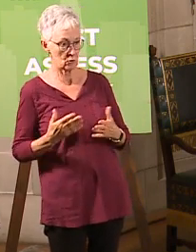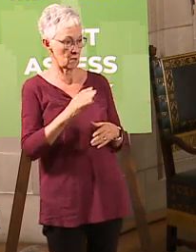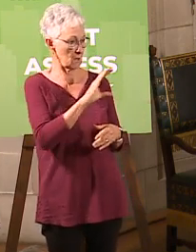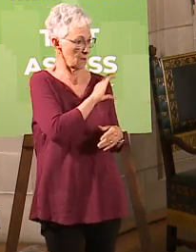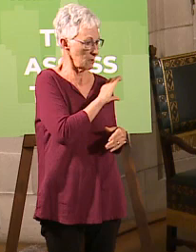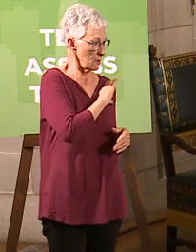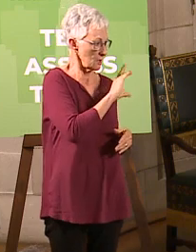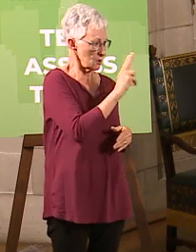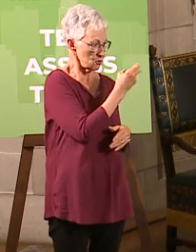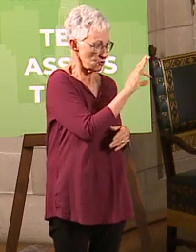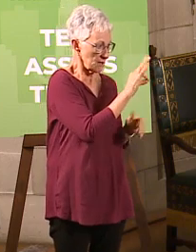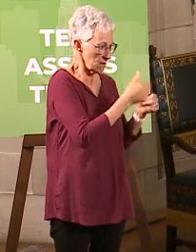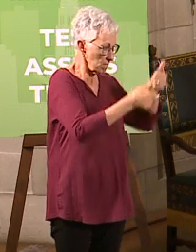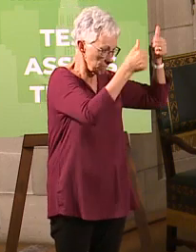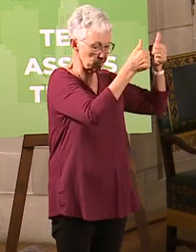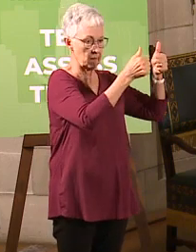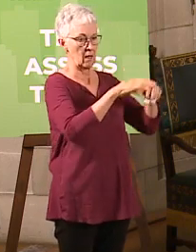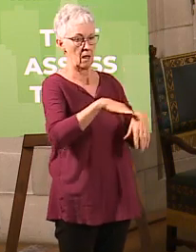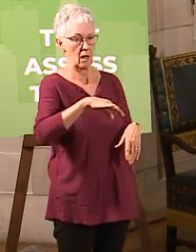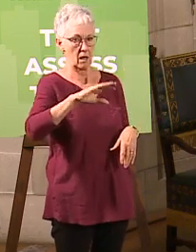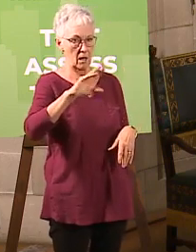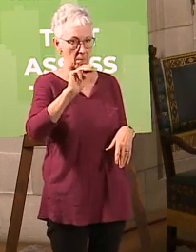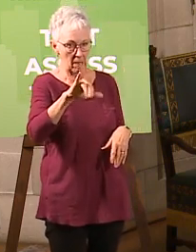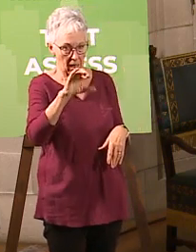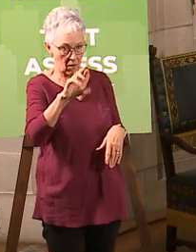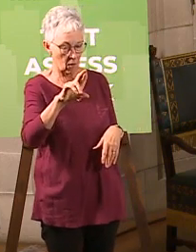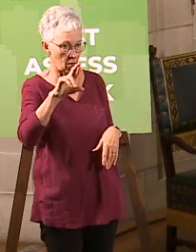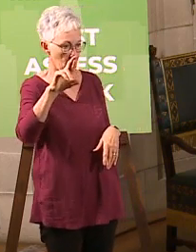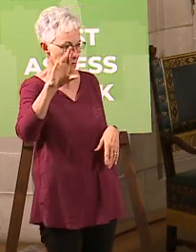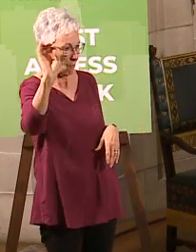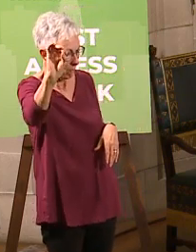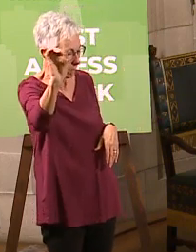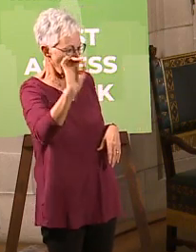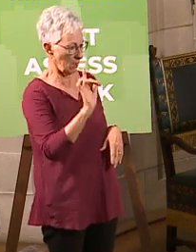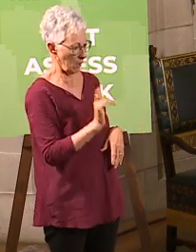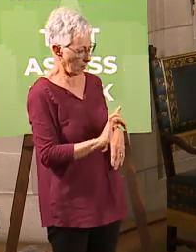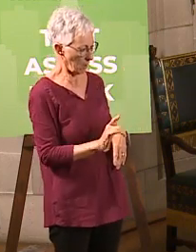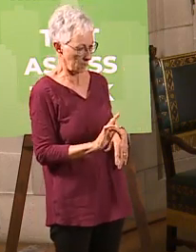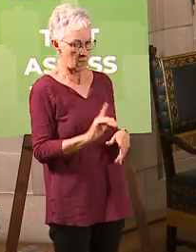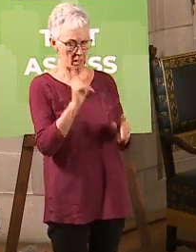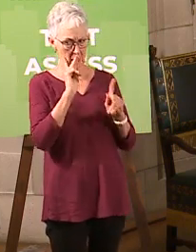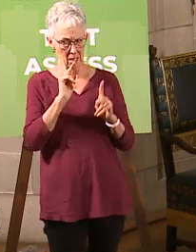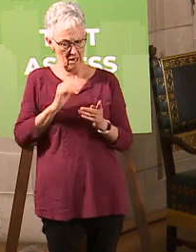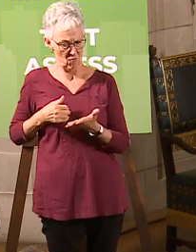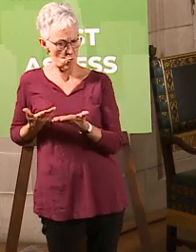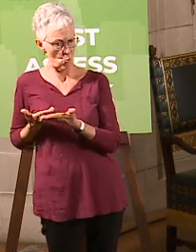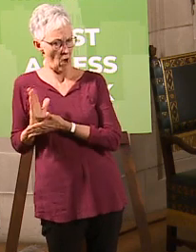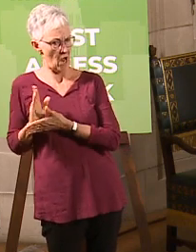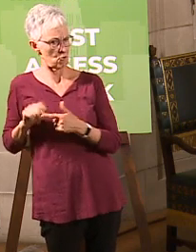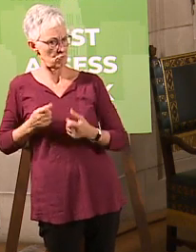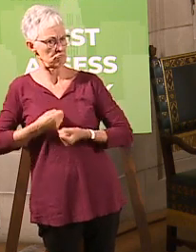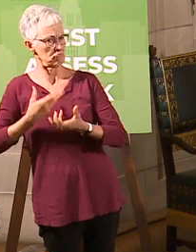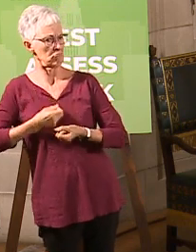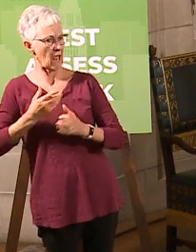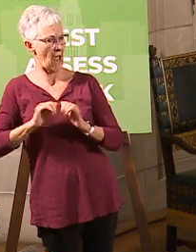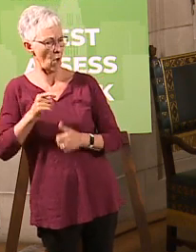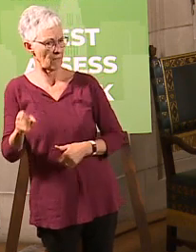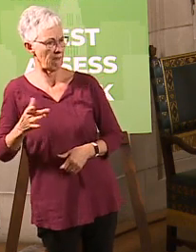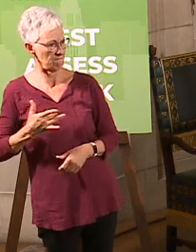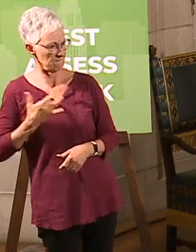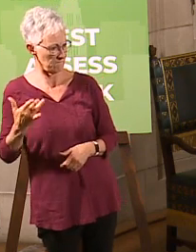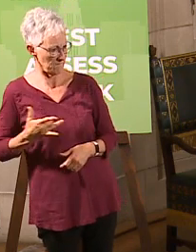with regard to international travel, there's people, say, for example, that want to go on trips overseas and then come back. They're being told that if they come back and